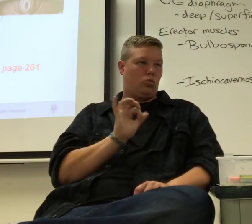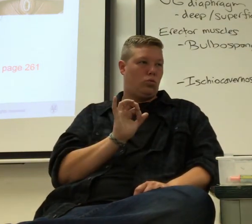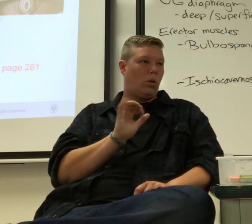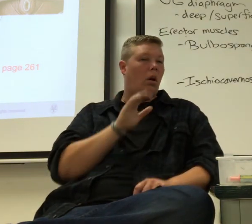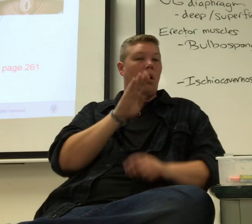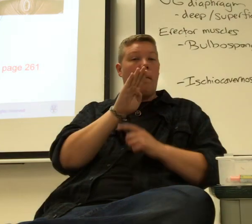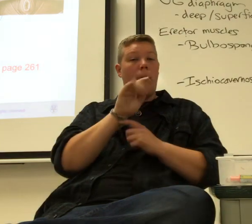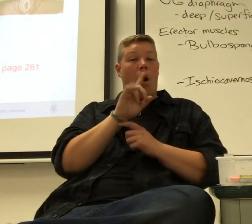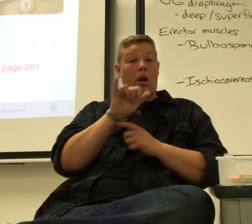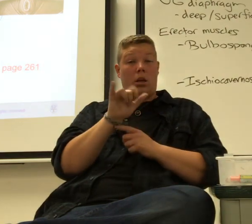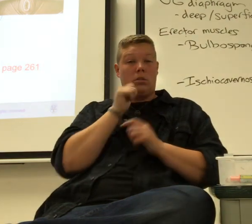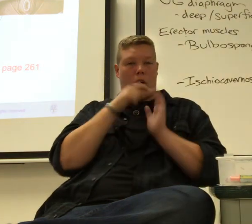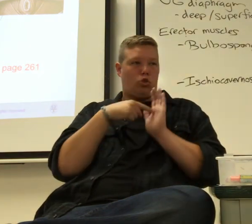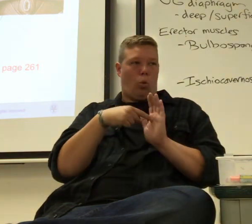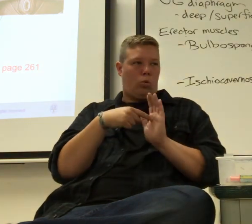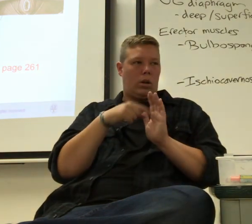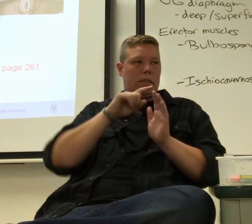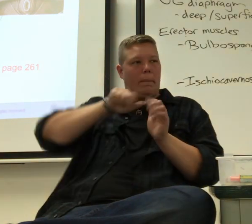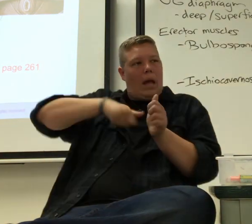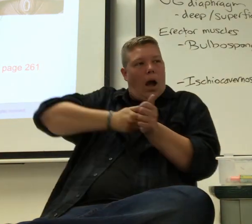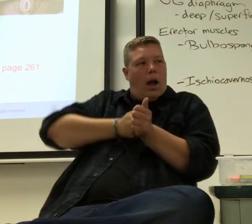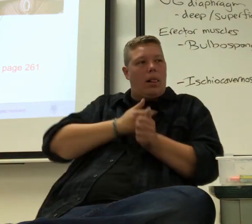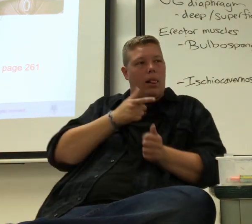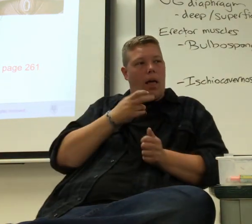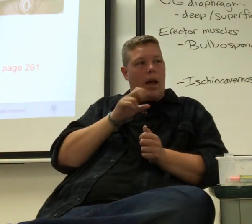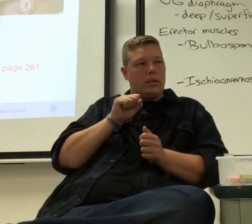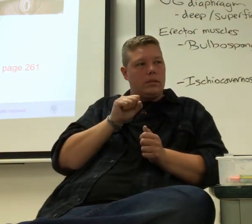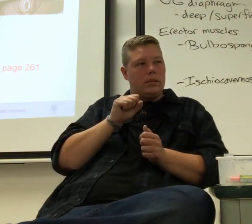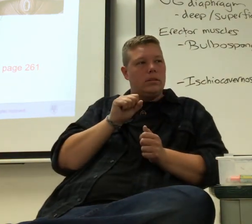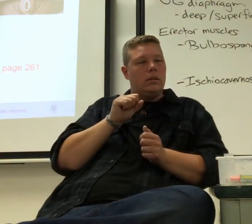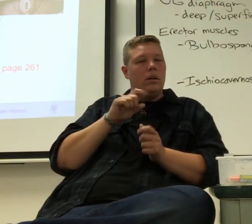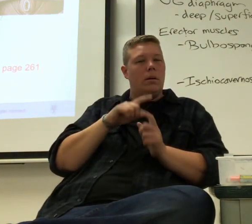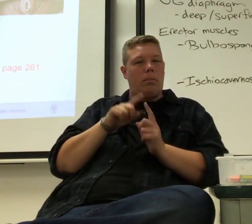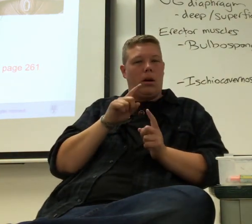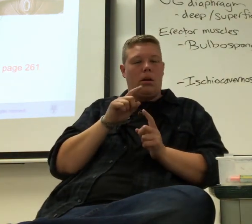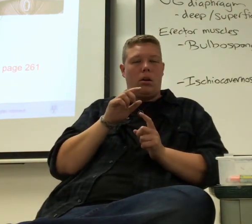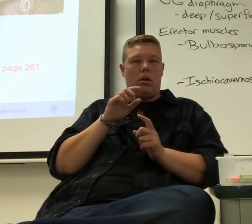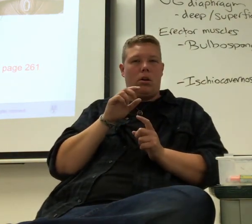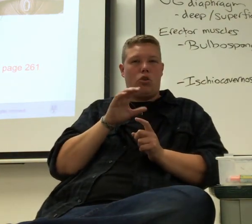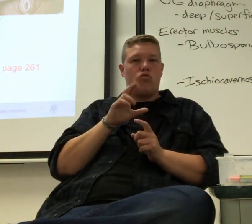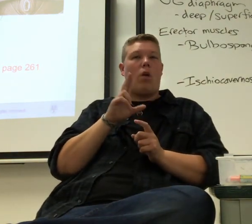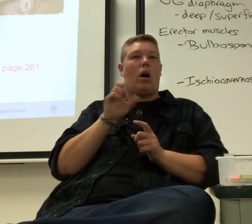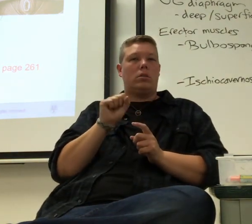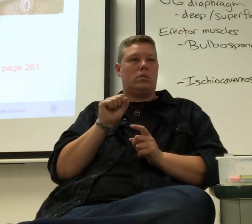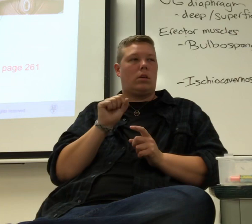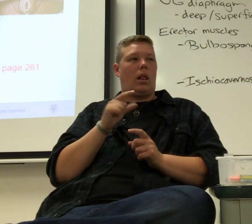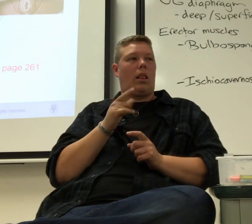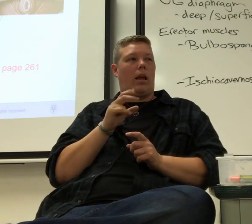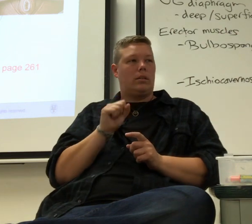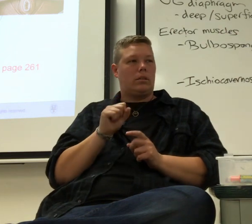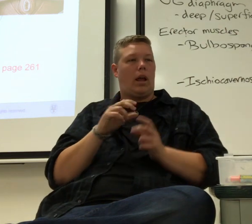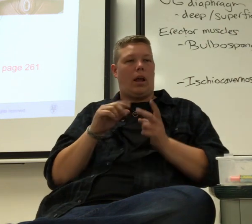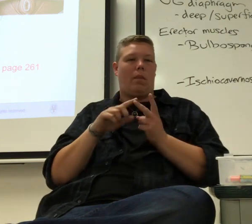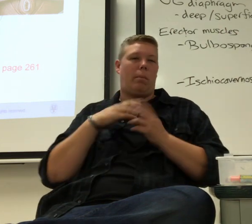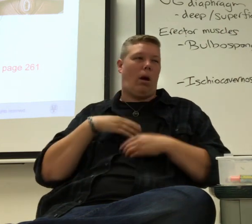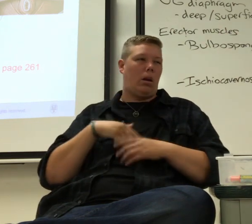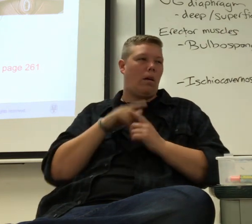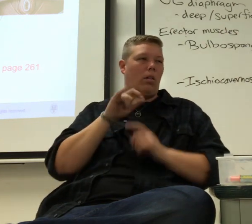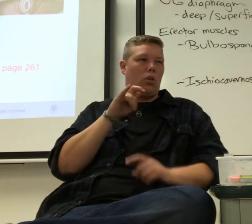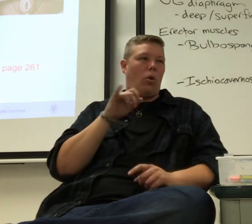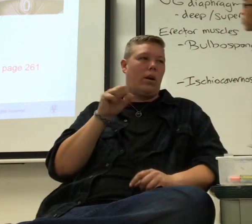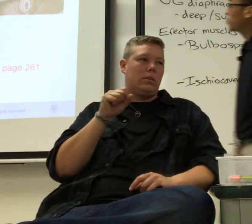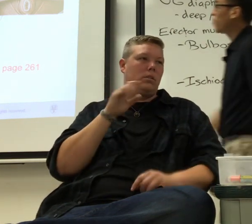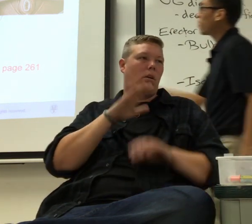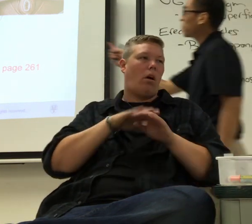Now the body's not shown, it's right behind the glands, but the crust, glands, and body of clitoris are on your study